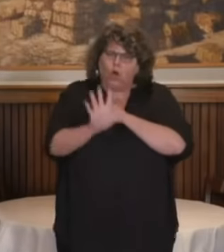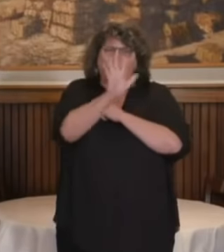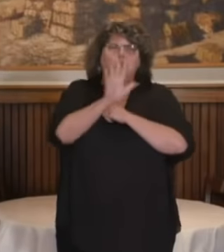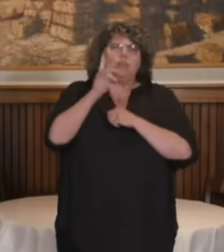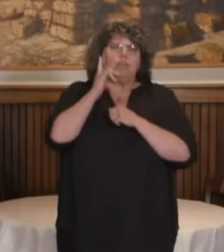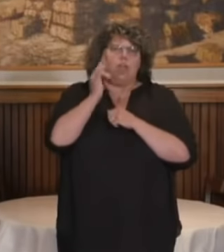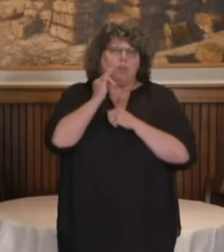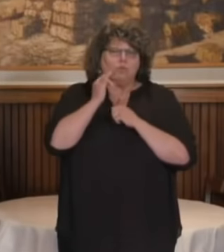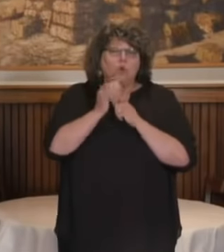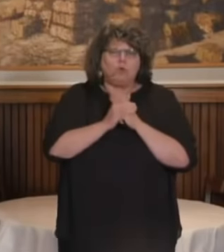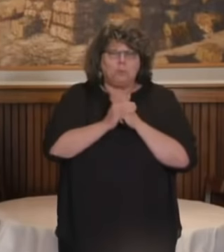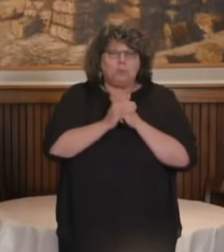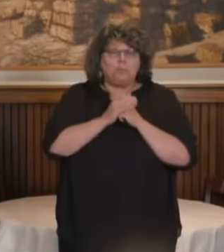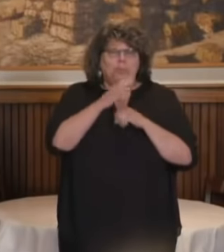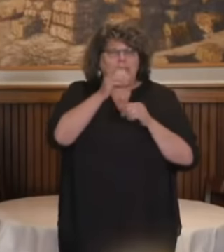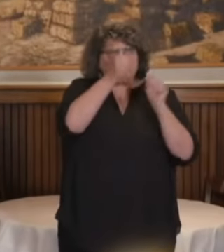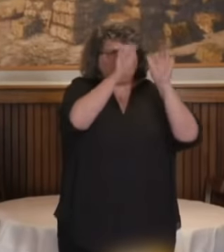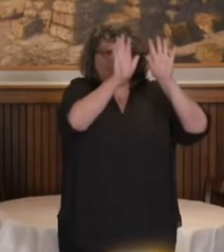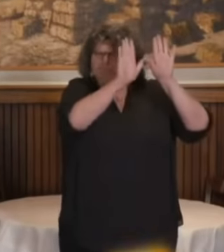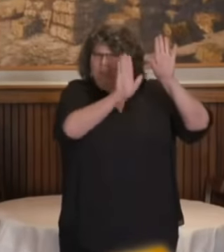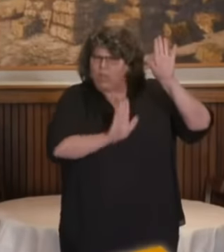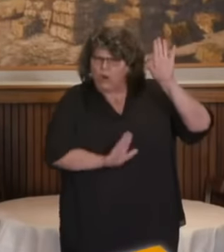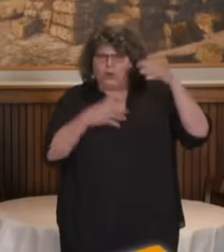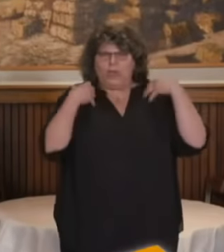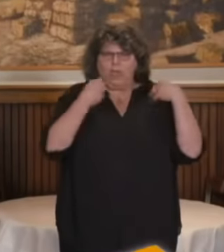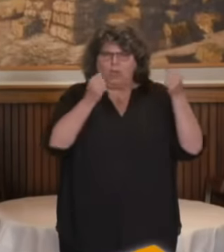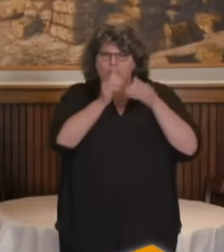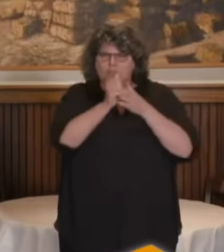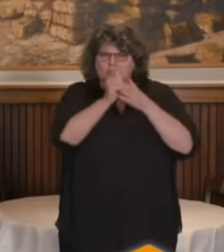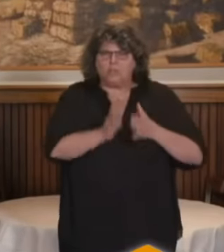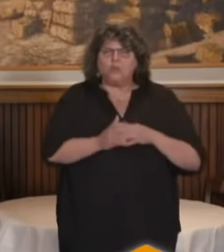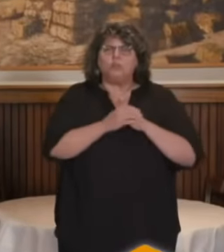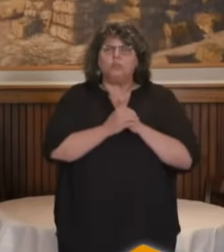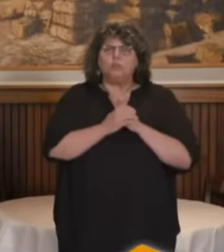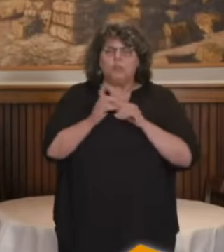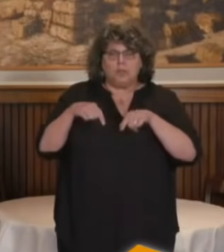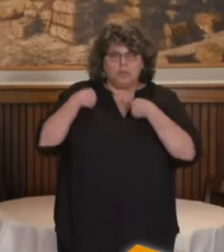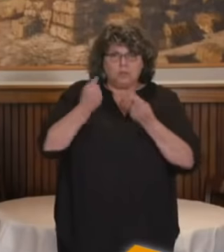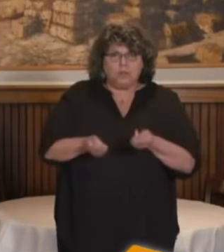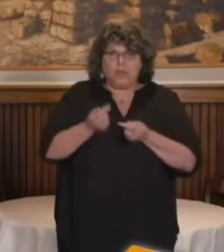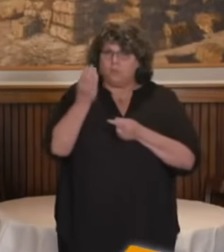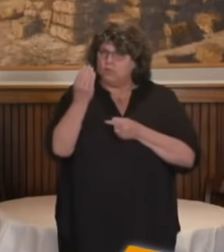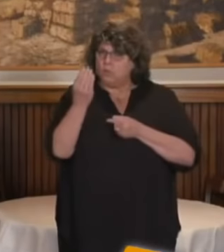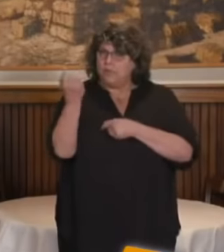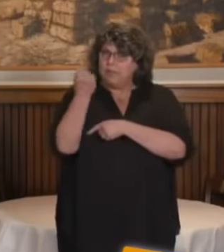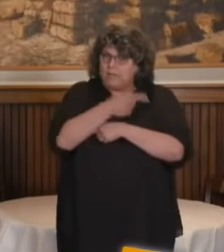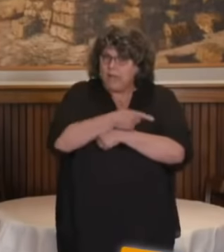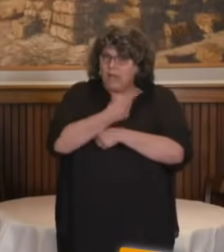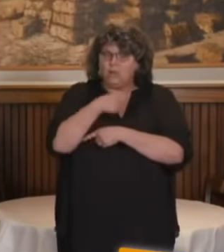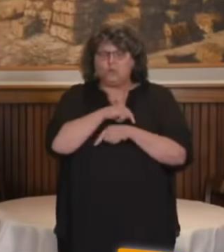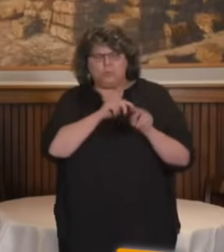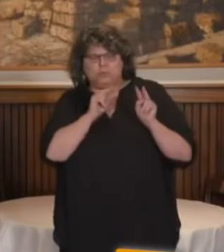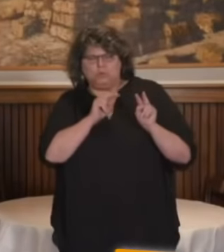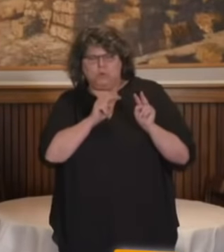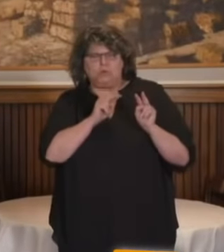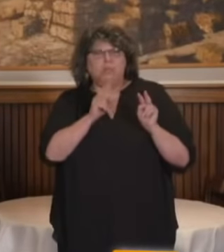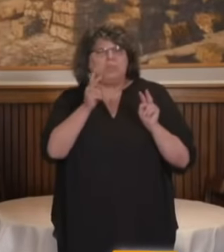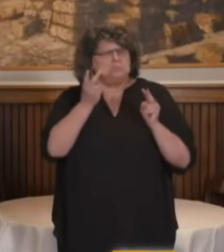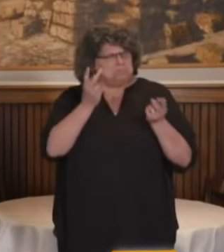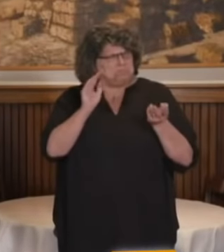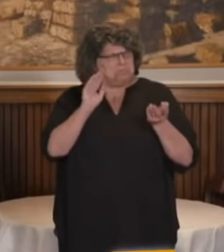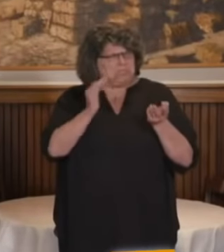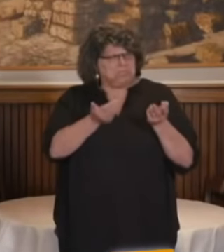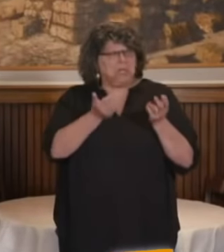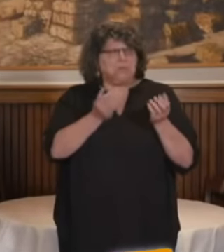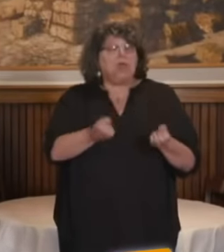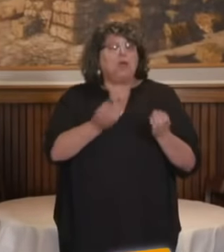California and their health leaders. We've been tracking over the course of the last 14 days by seeing a decline